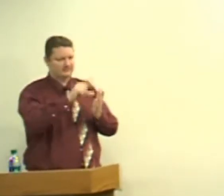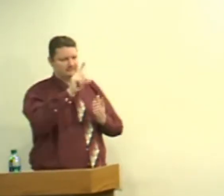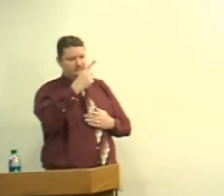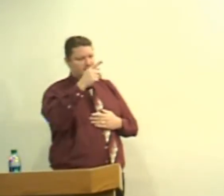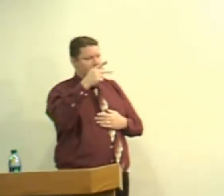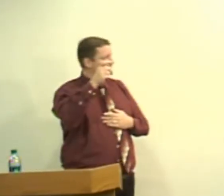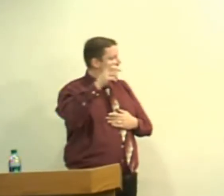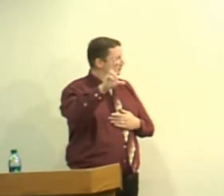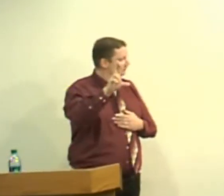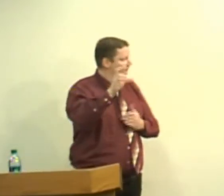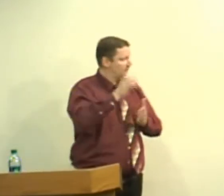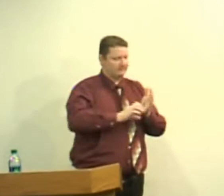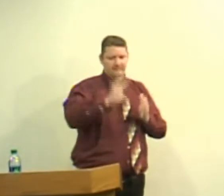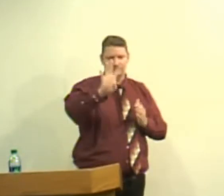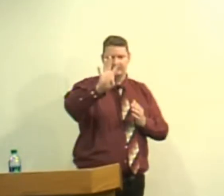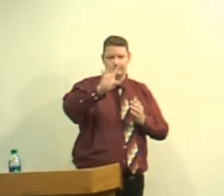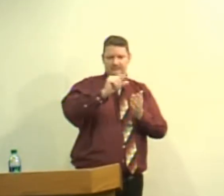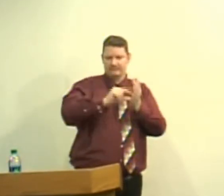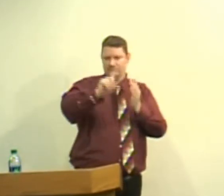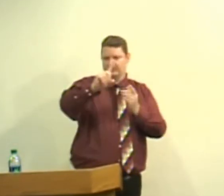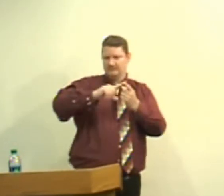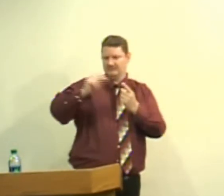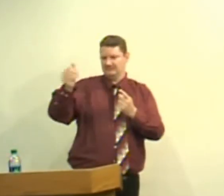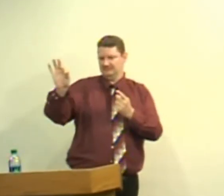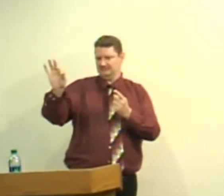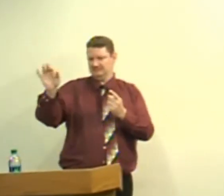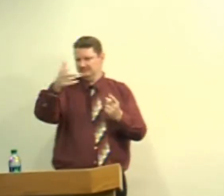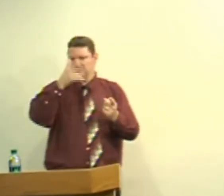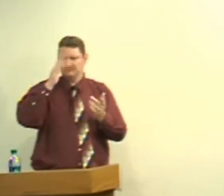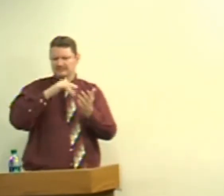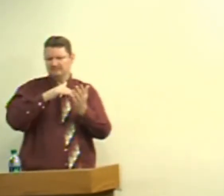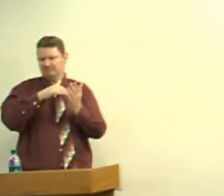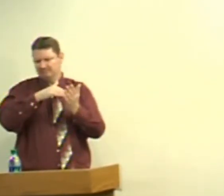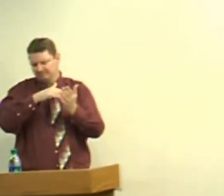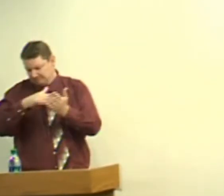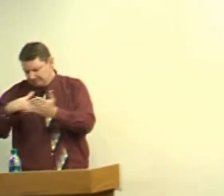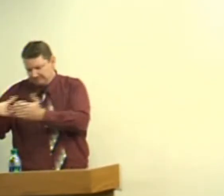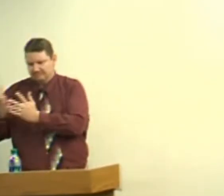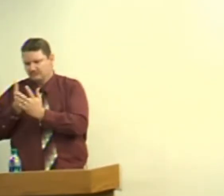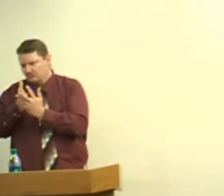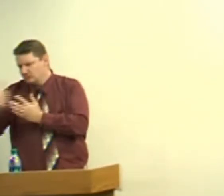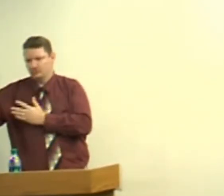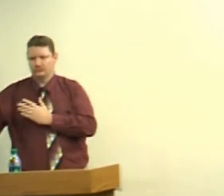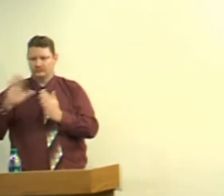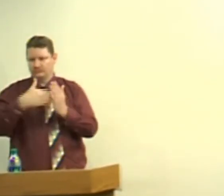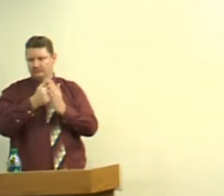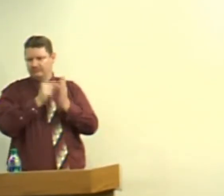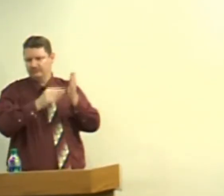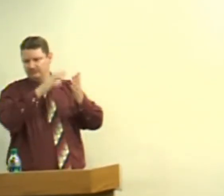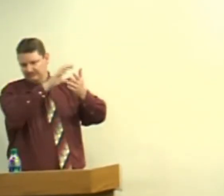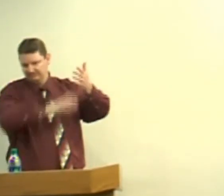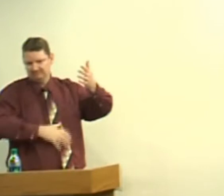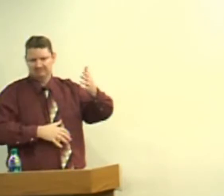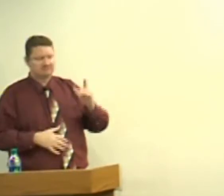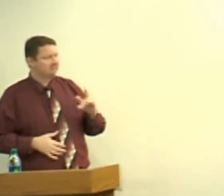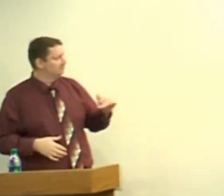You know, when I went in there and I read these things, and was looking at 1 Peter chapter 4, verses 1 through 19, went reading along that to see that,